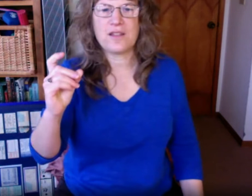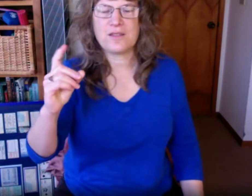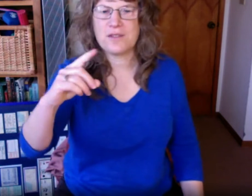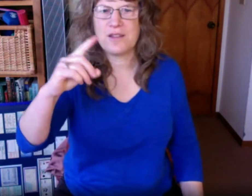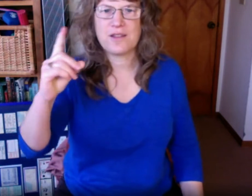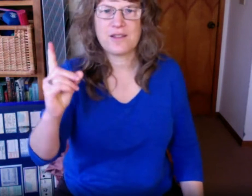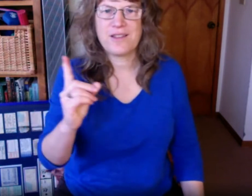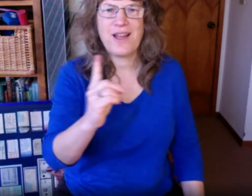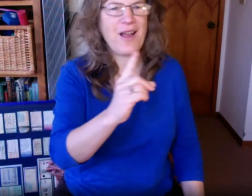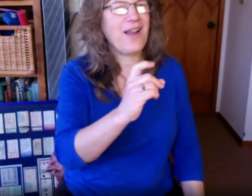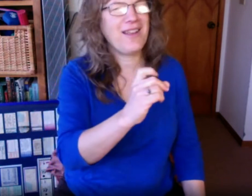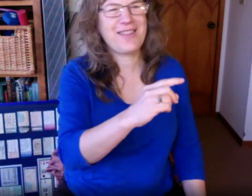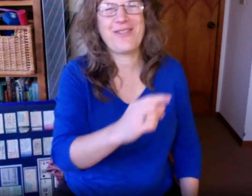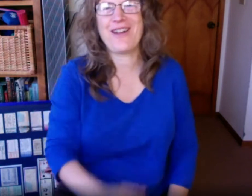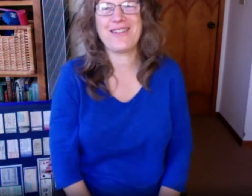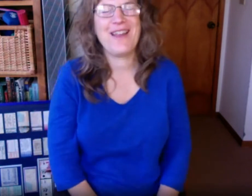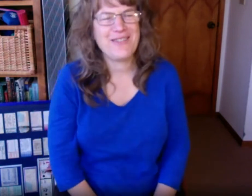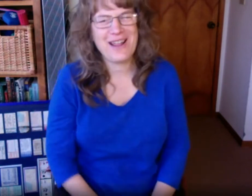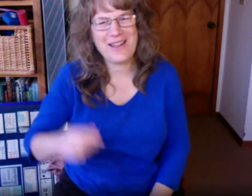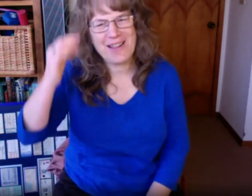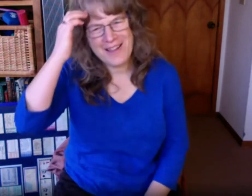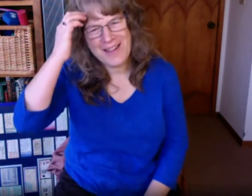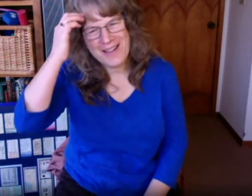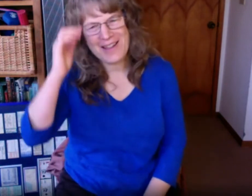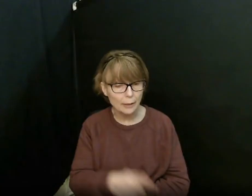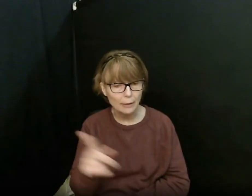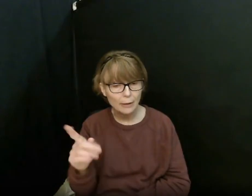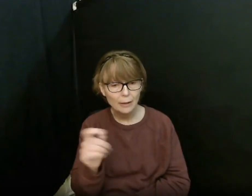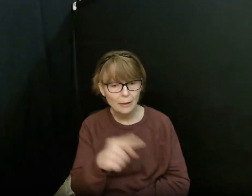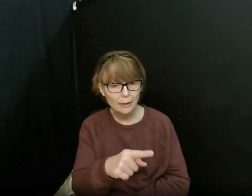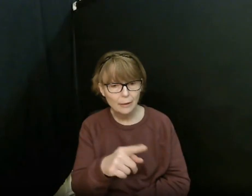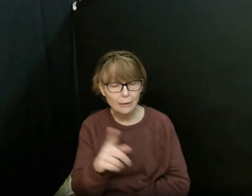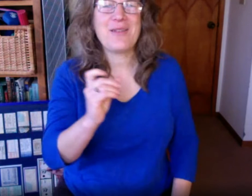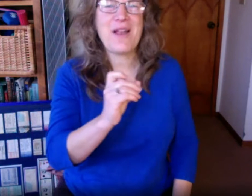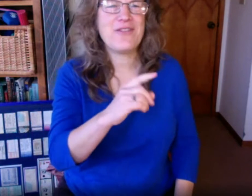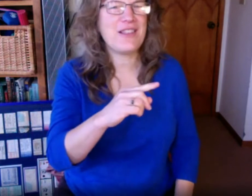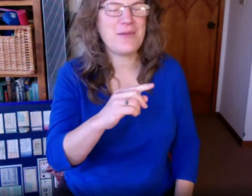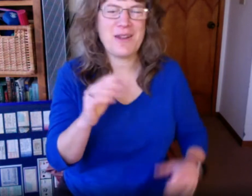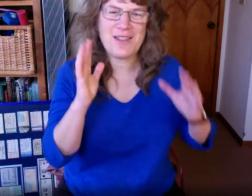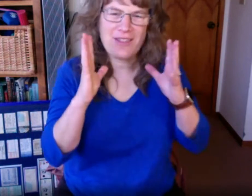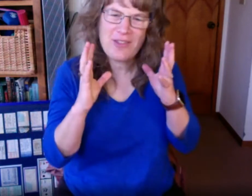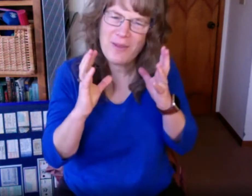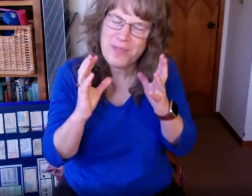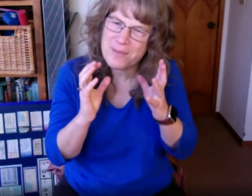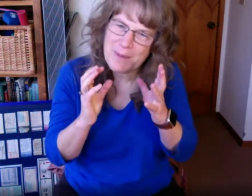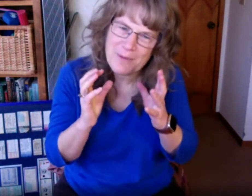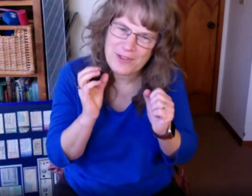yeah. I swear Well, I that's the question. Oh, no, that looks good. have to get this. Somehow this one is like there's some things my brain just has